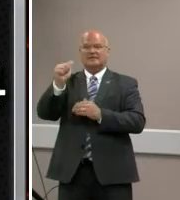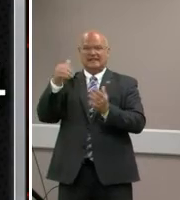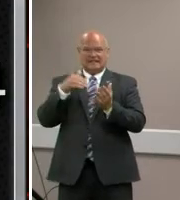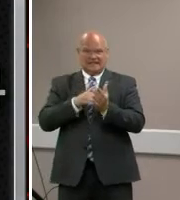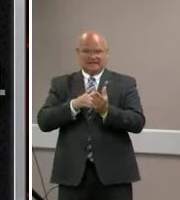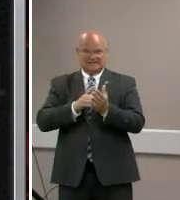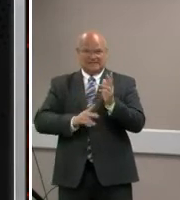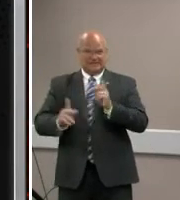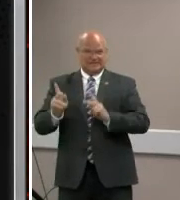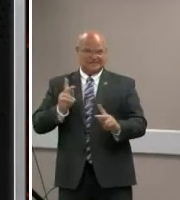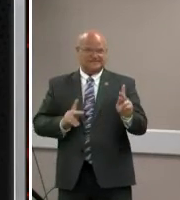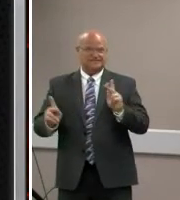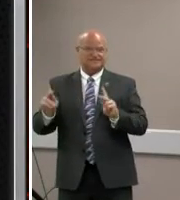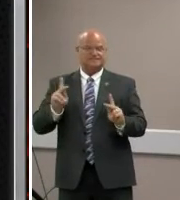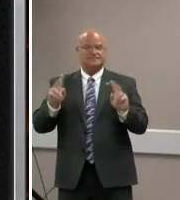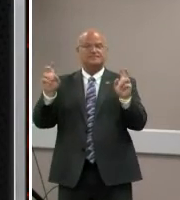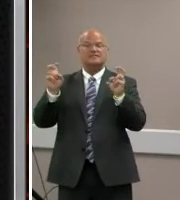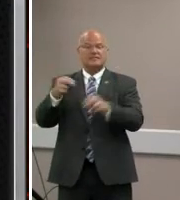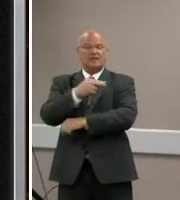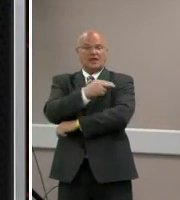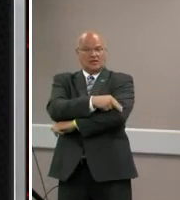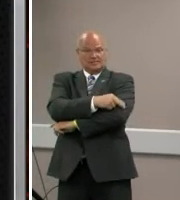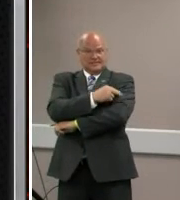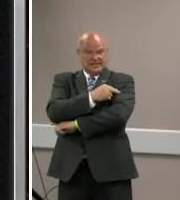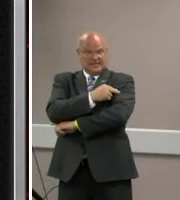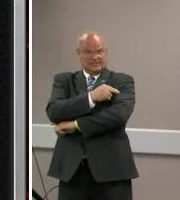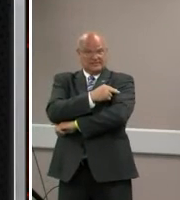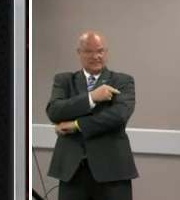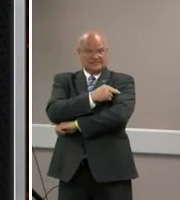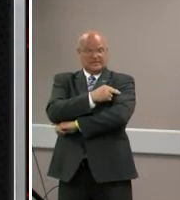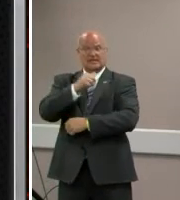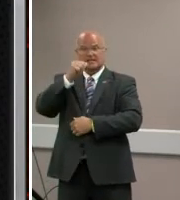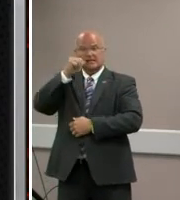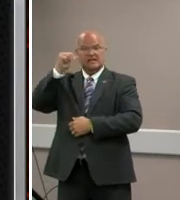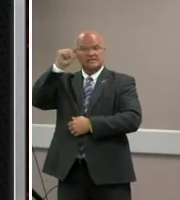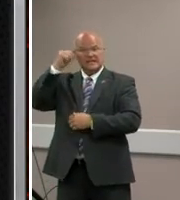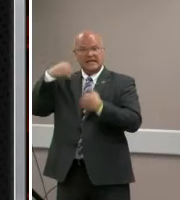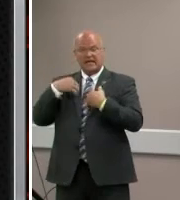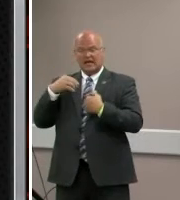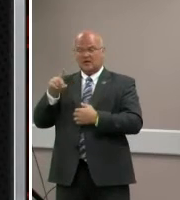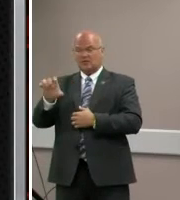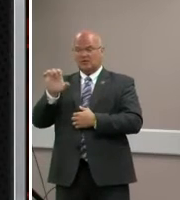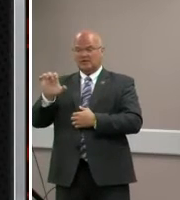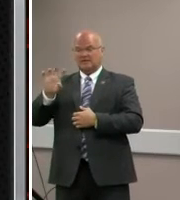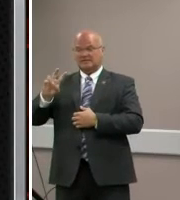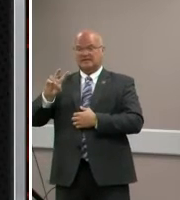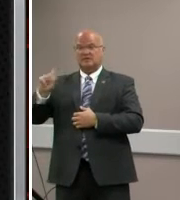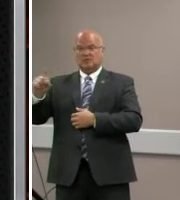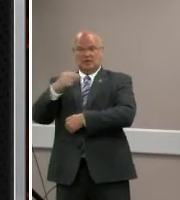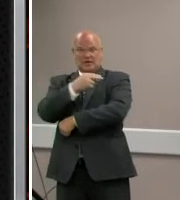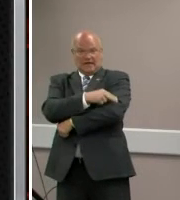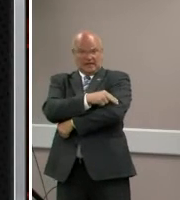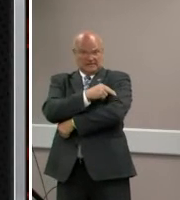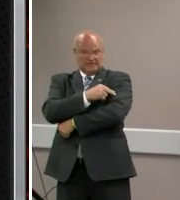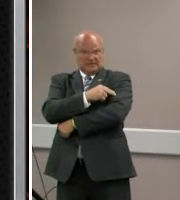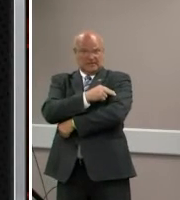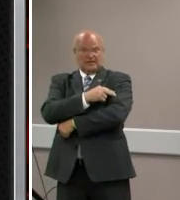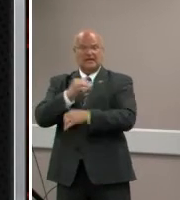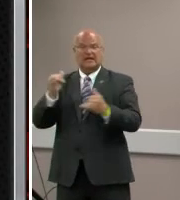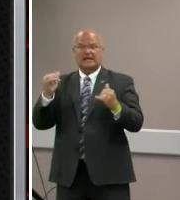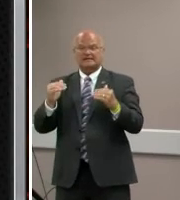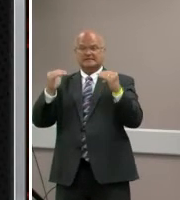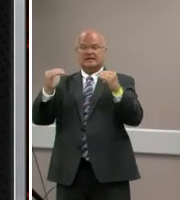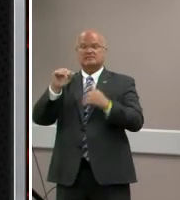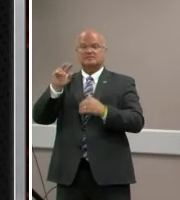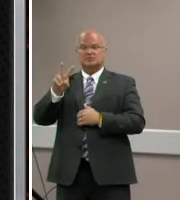10,000. In terms of hospitalizations, yesterday we were at 171 hospitalizations. That's